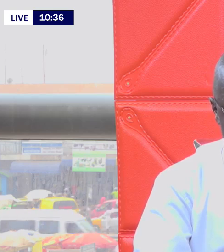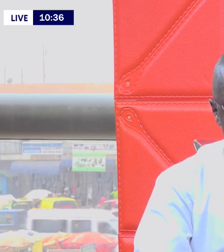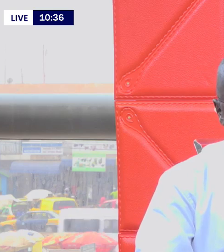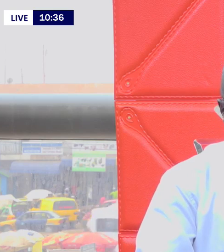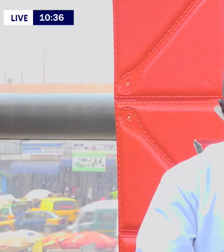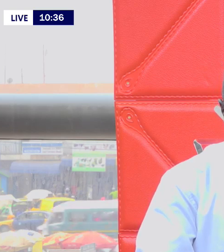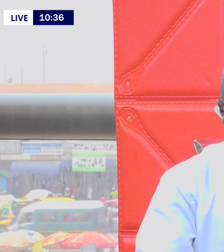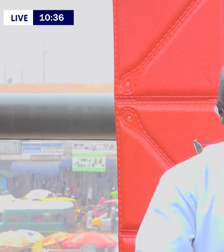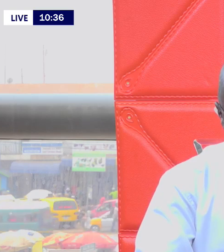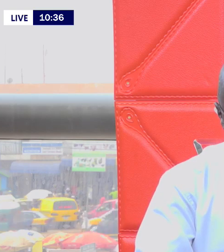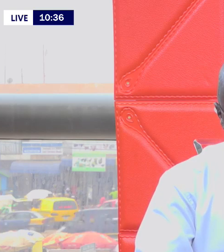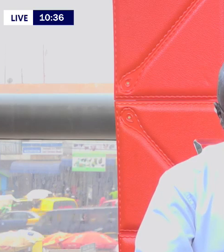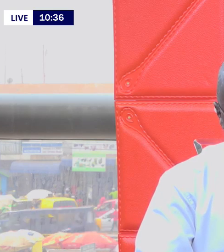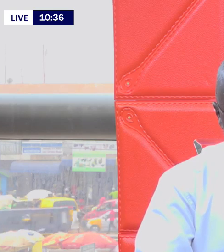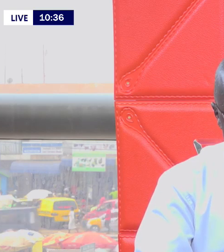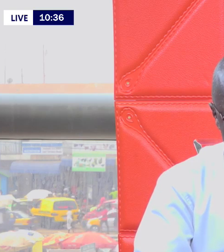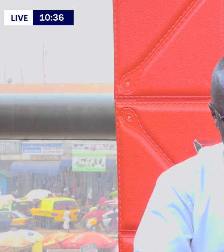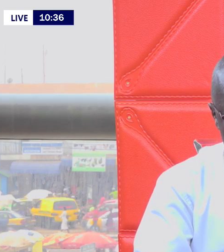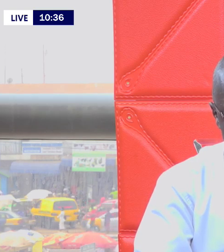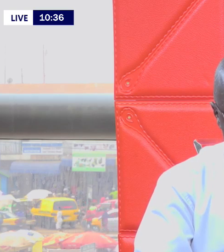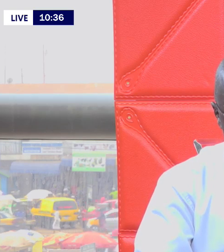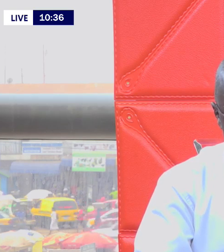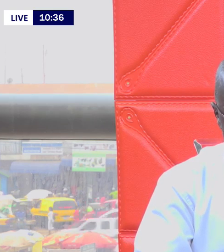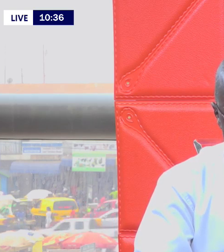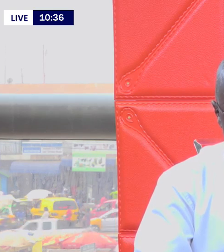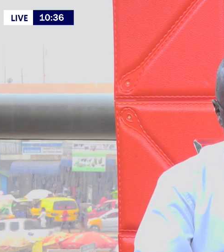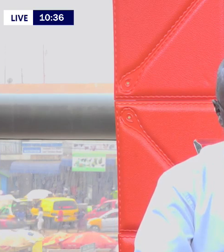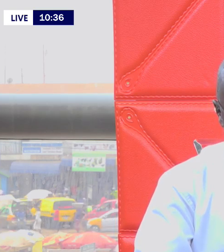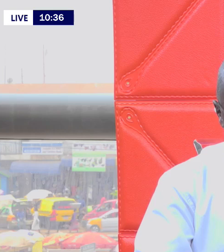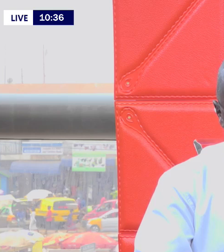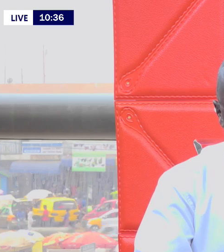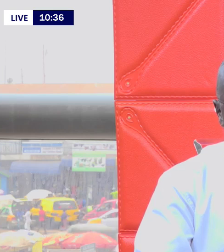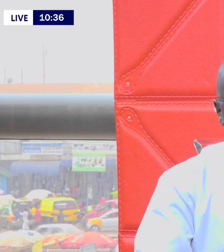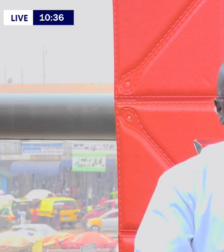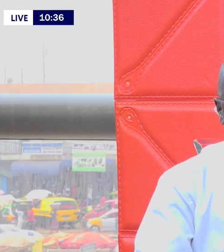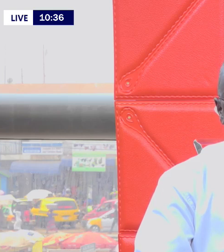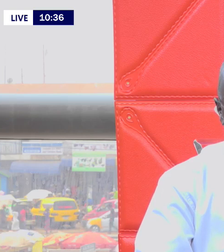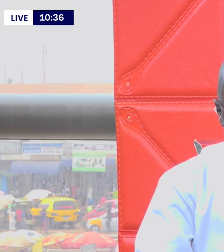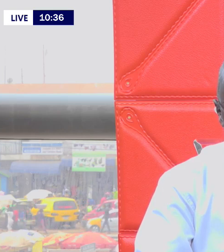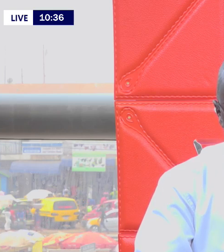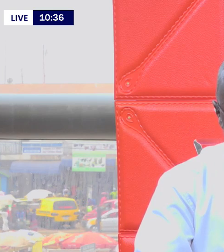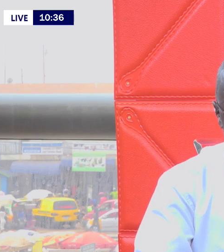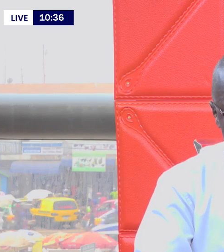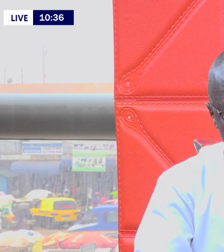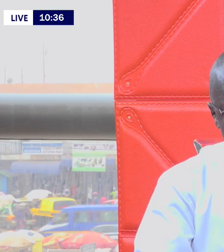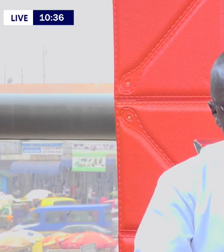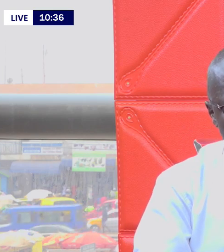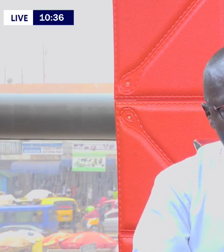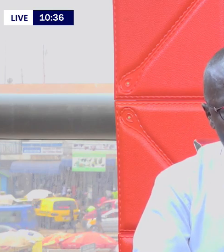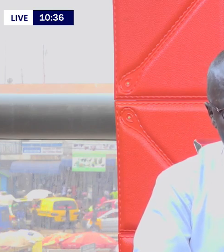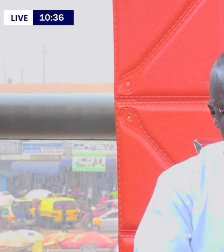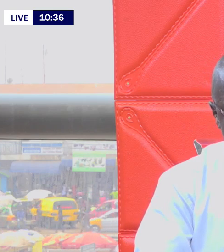registration exercise successfully? The exercise is a must and it has to come on oku say